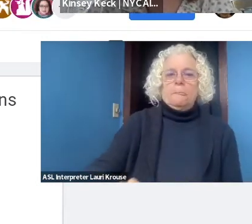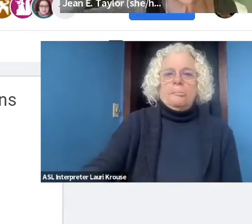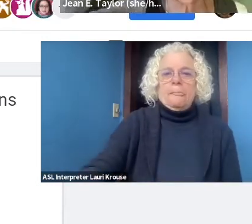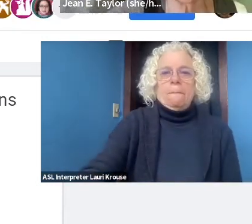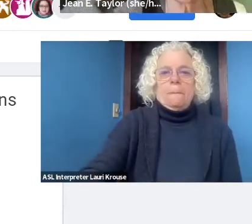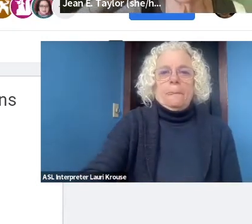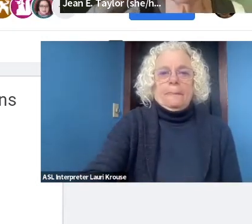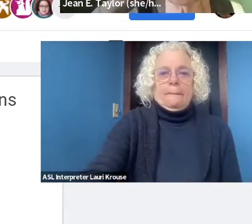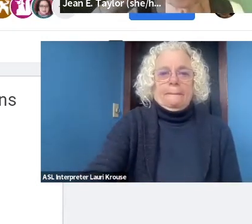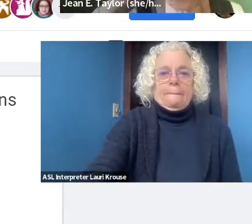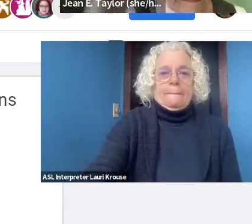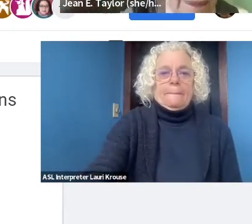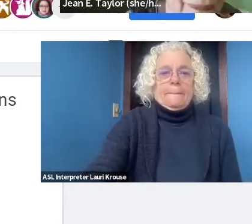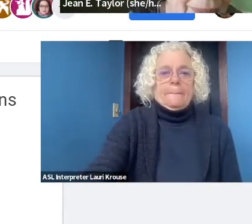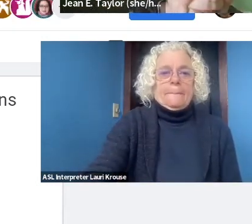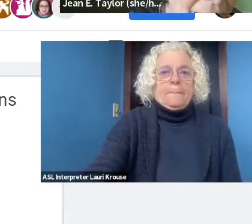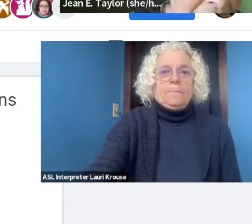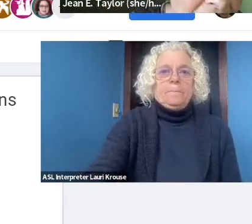Great.